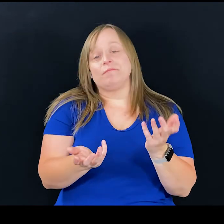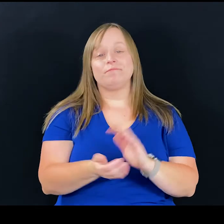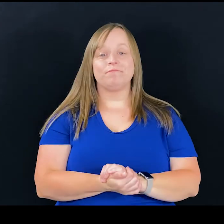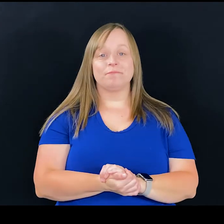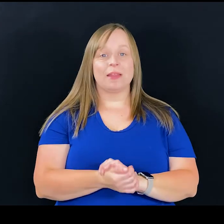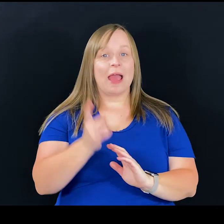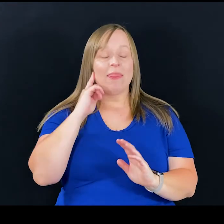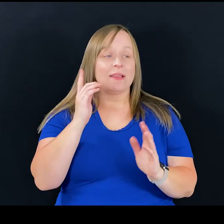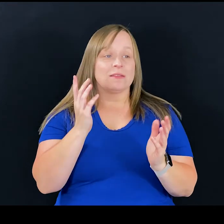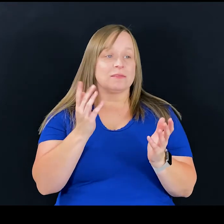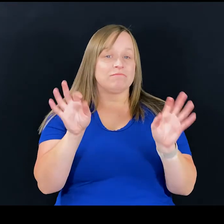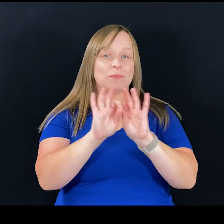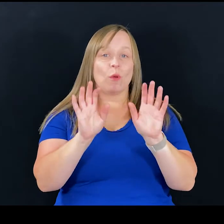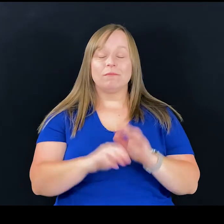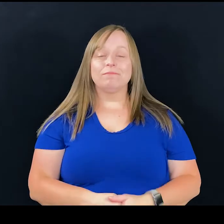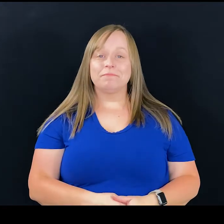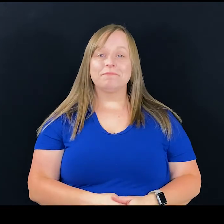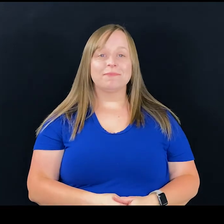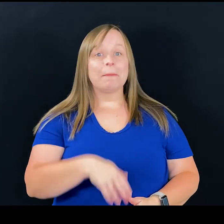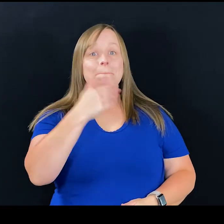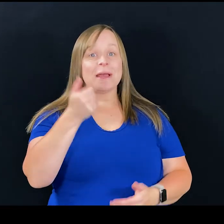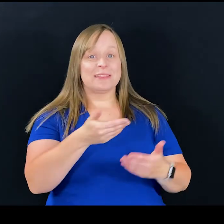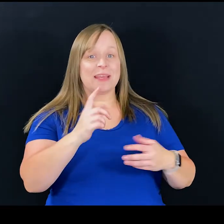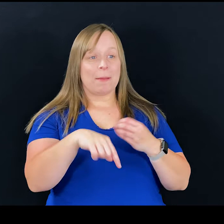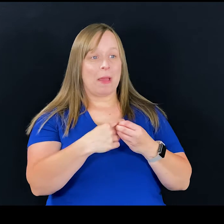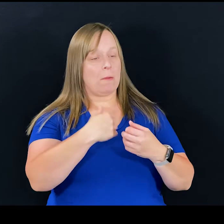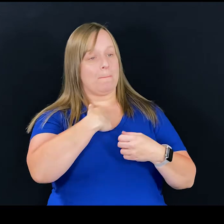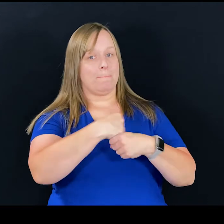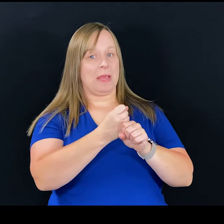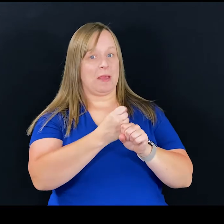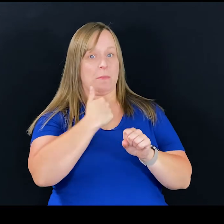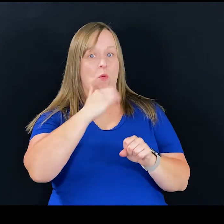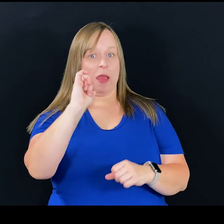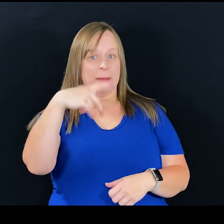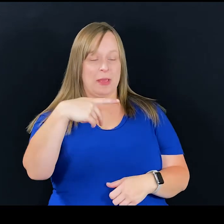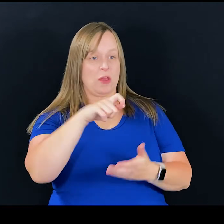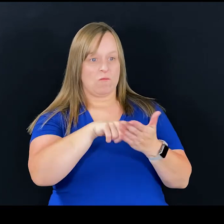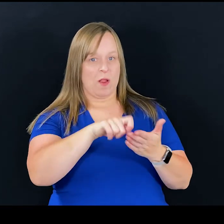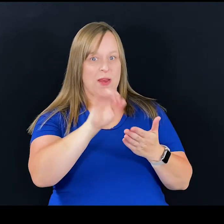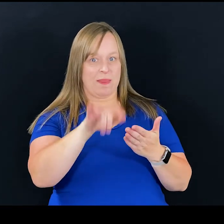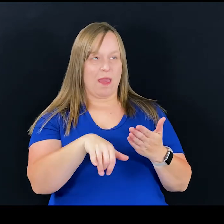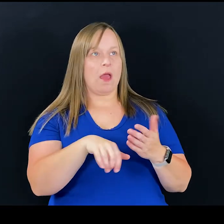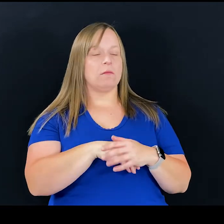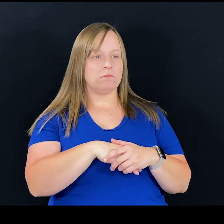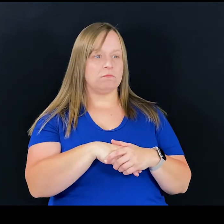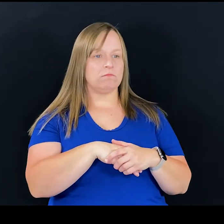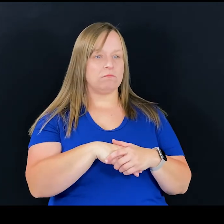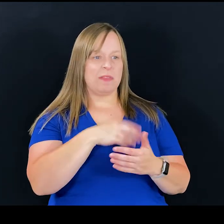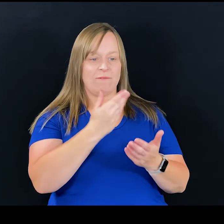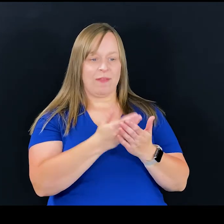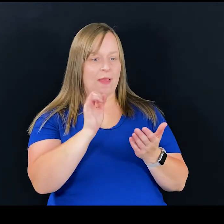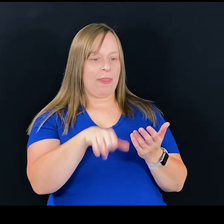picture. I think it's priceless. The best thing about making my own IEP and writing it